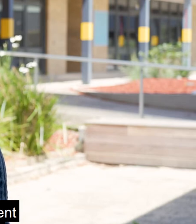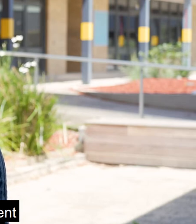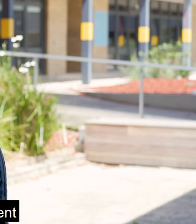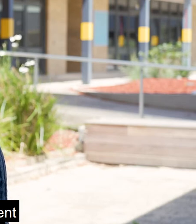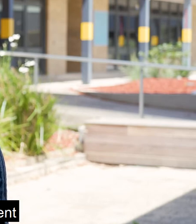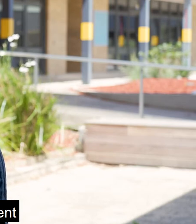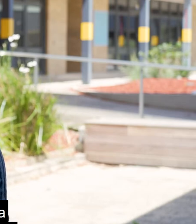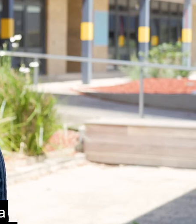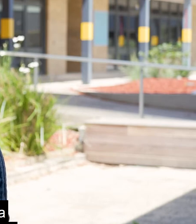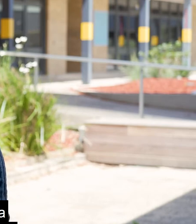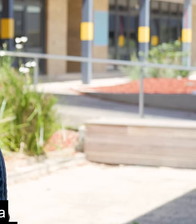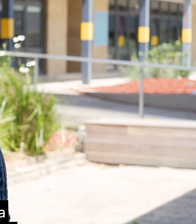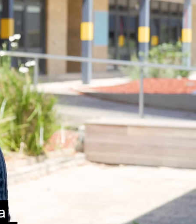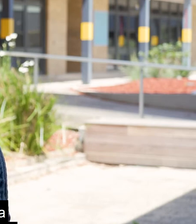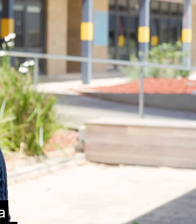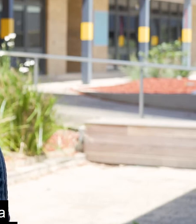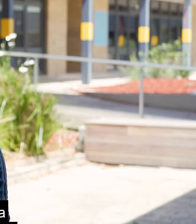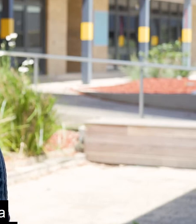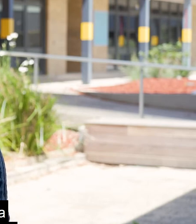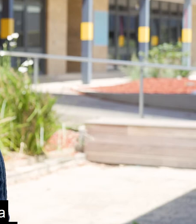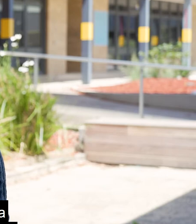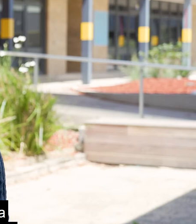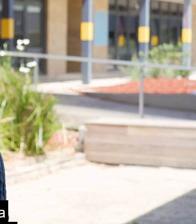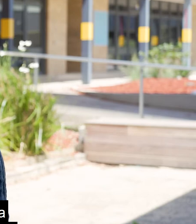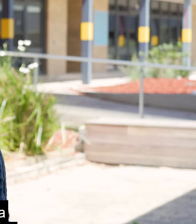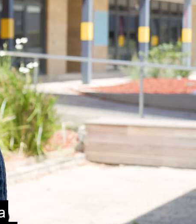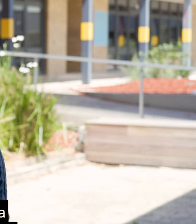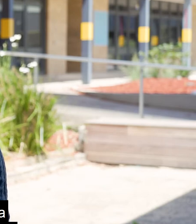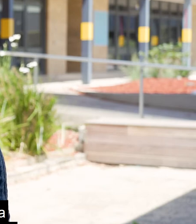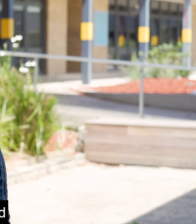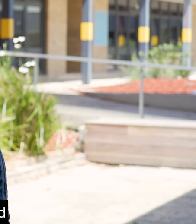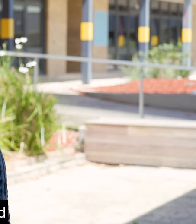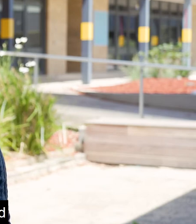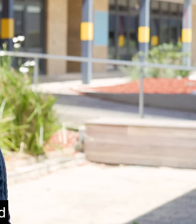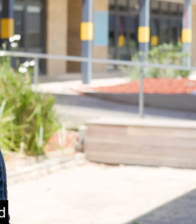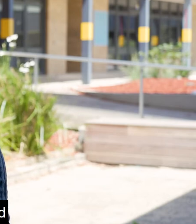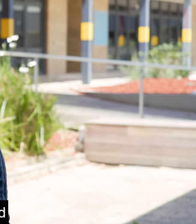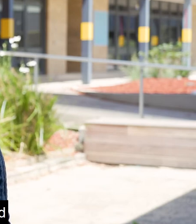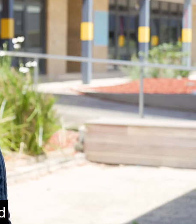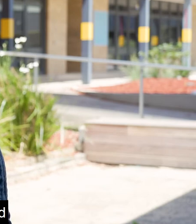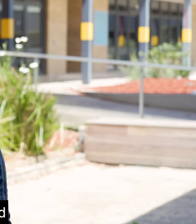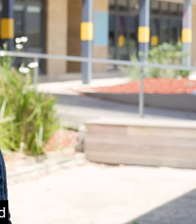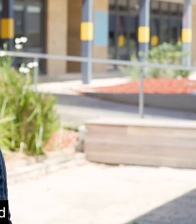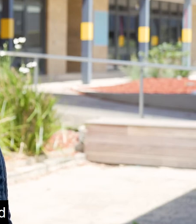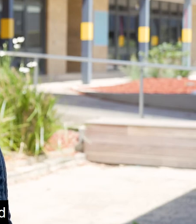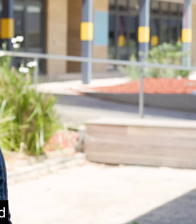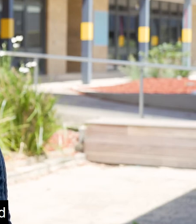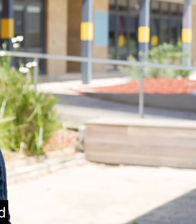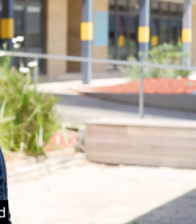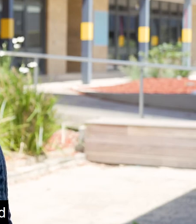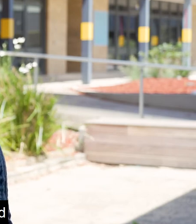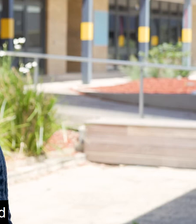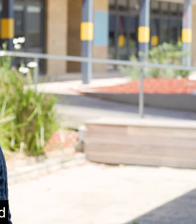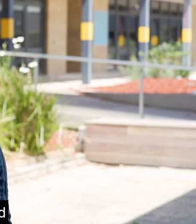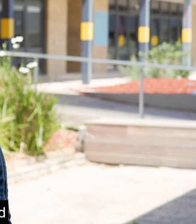Officer. Work will continue in 2021 to build a tribe identity centred around Indigenous our languages and